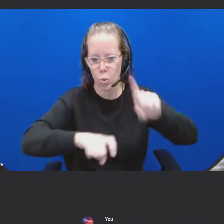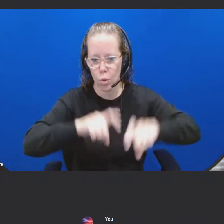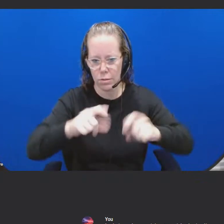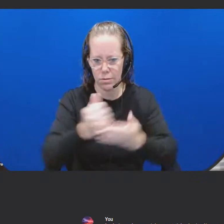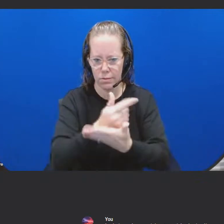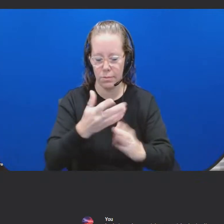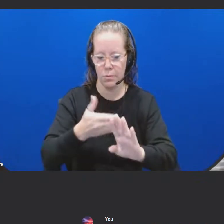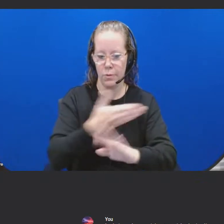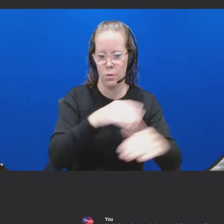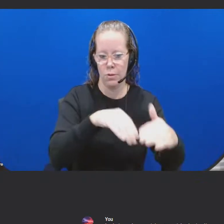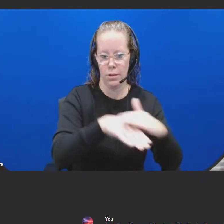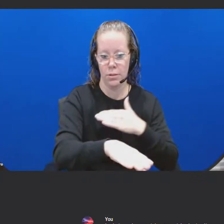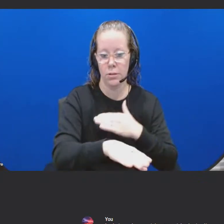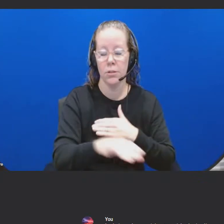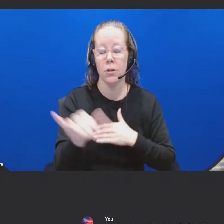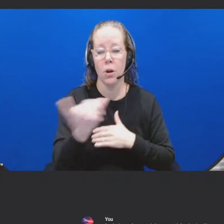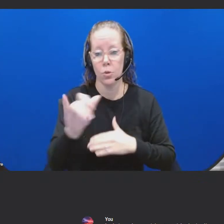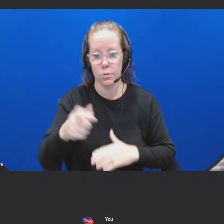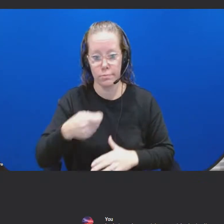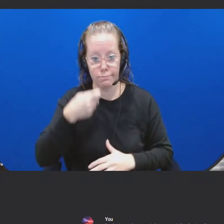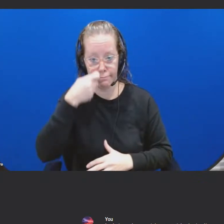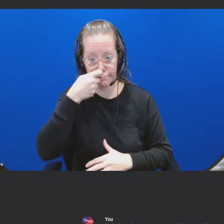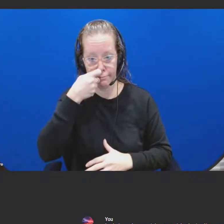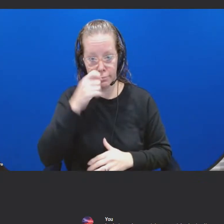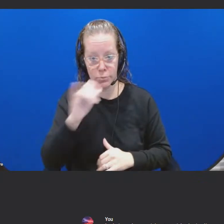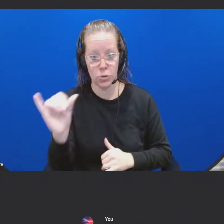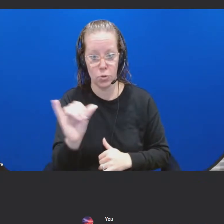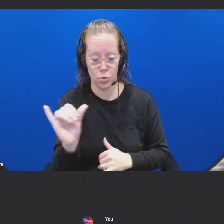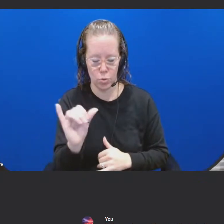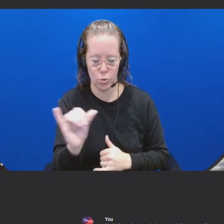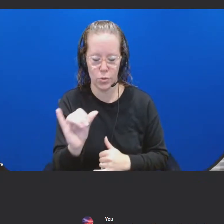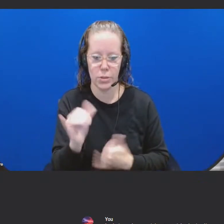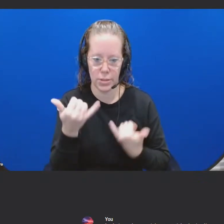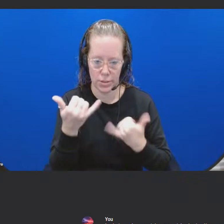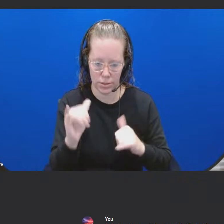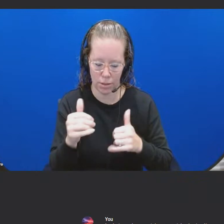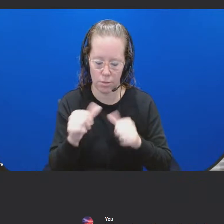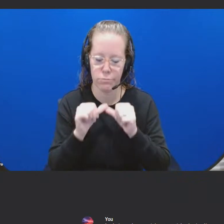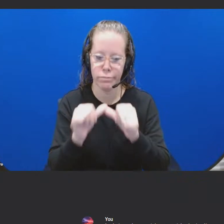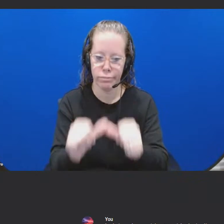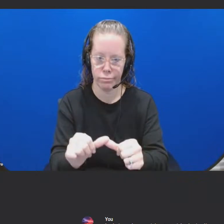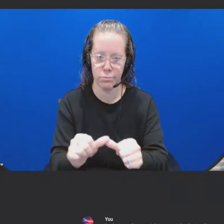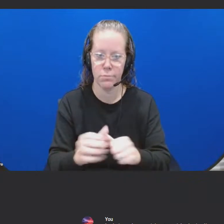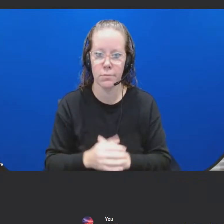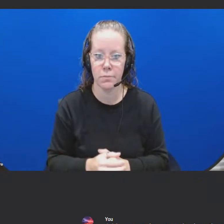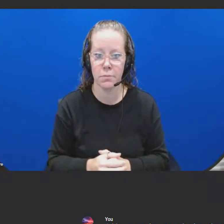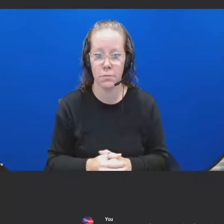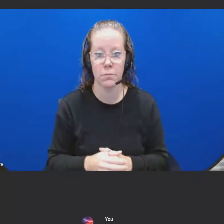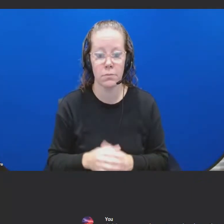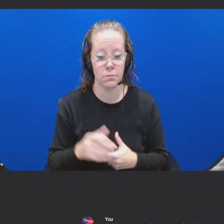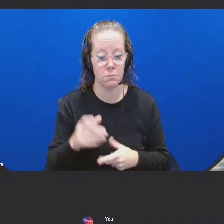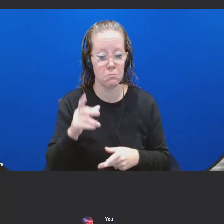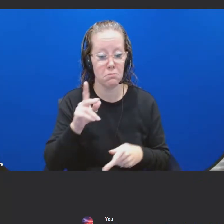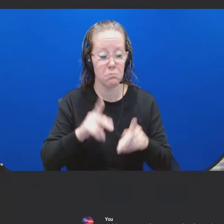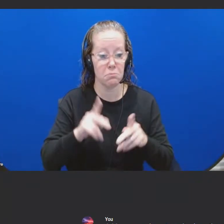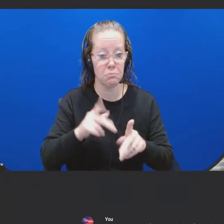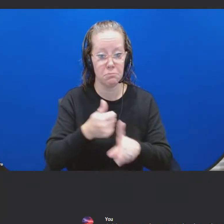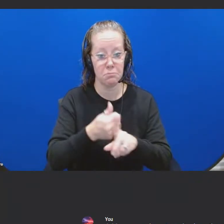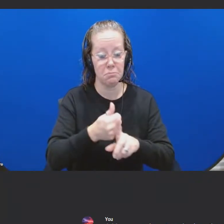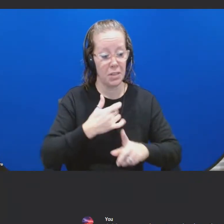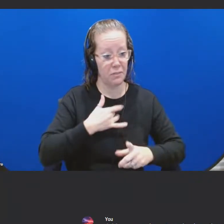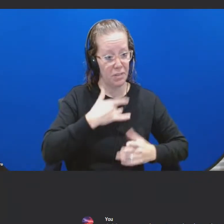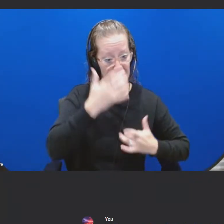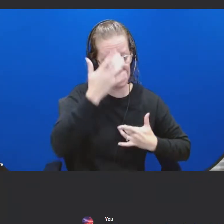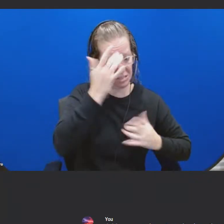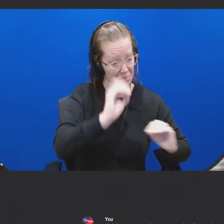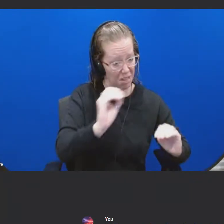rapid antigen tests as you come into the building. It is catching people who are asymptomatic with COVID.